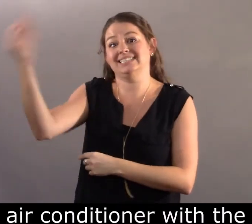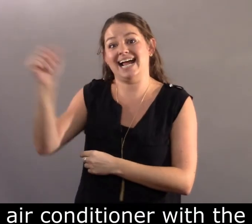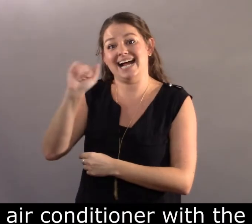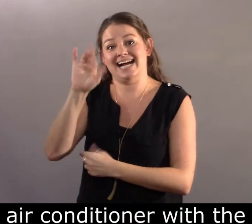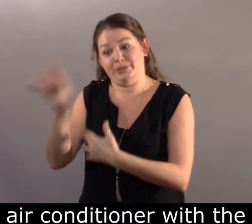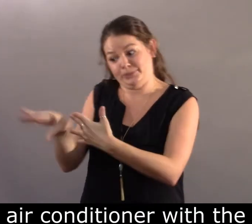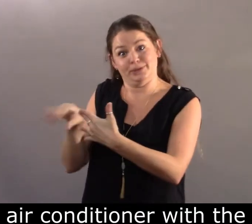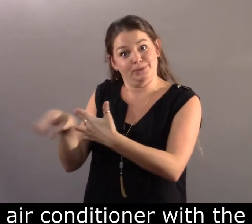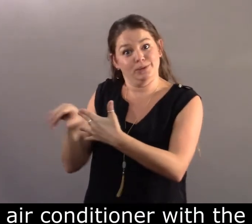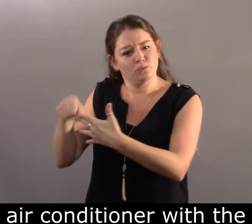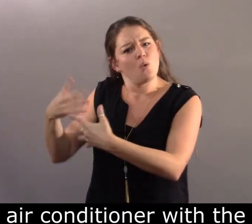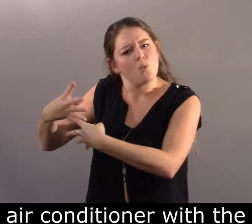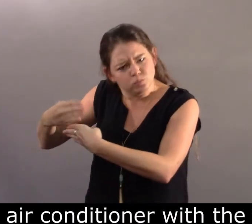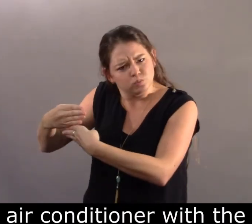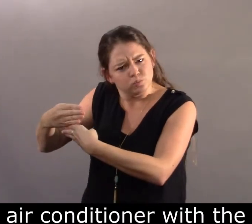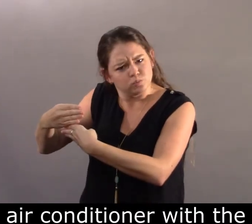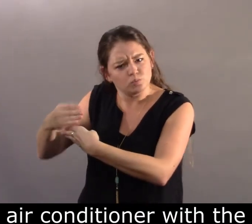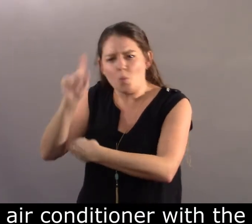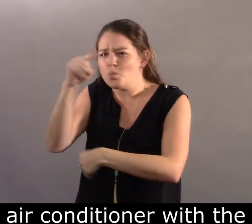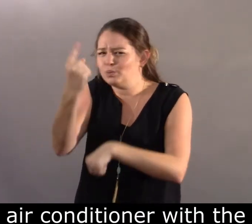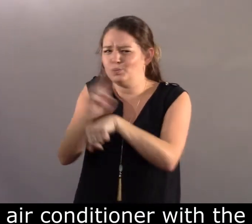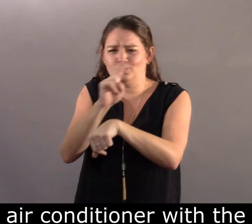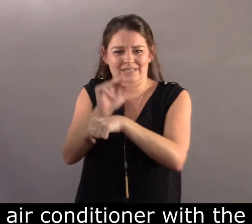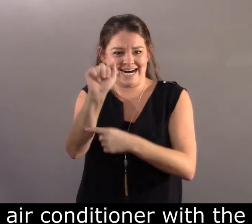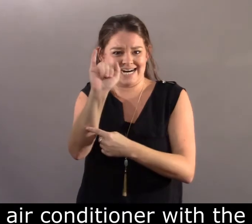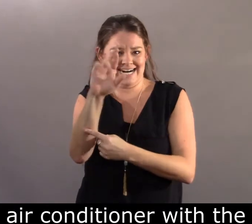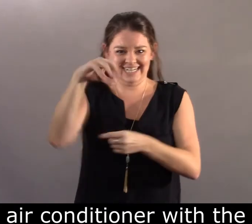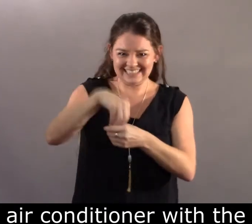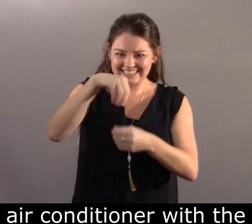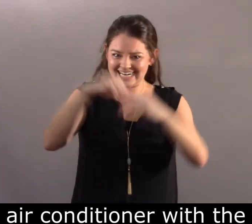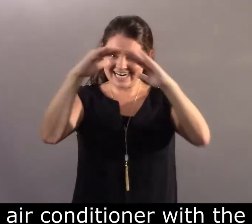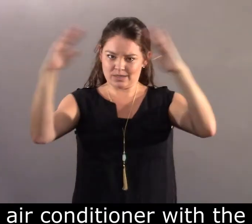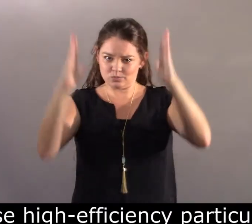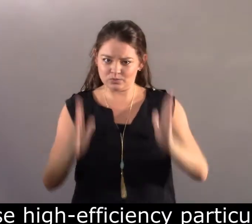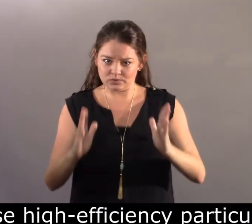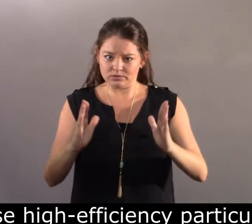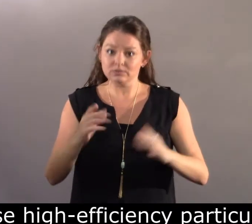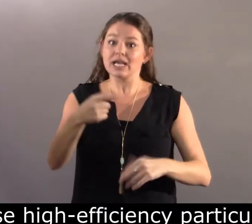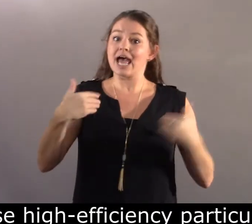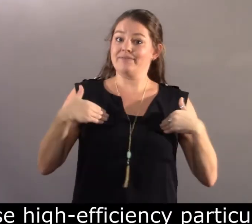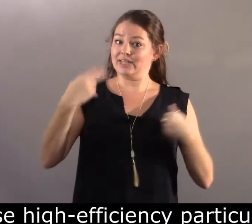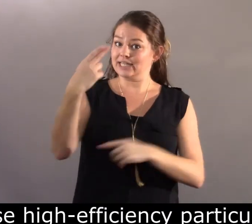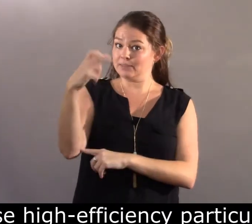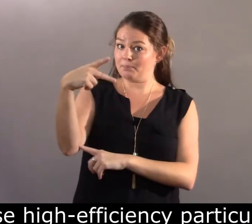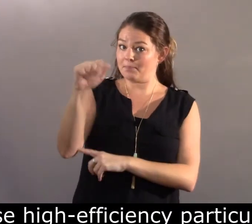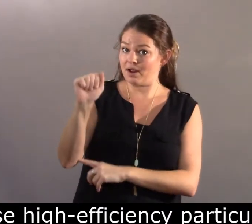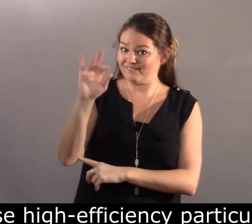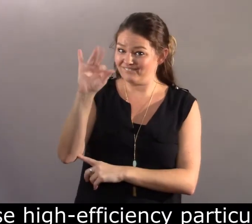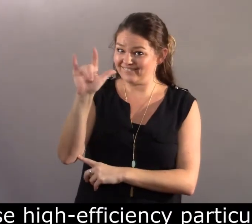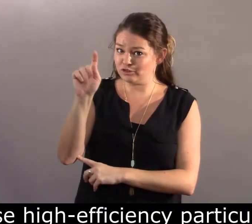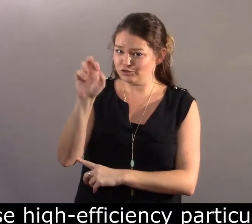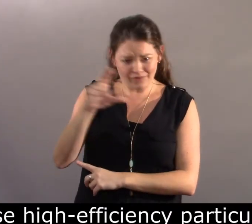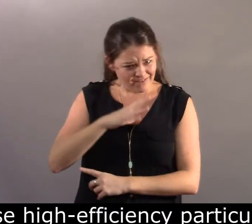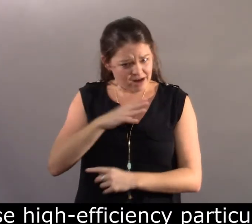Run the air conditioner with the fresh air intake closed and use high-efficiency particulate air or